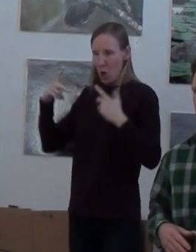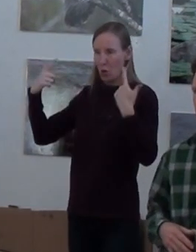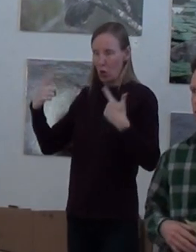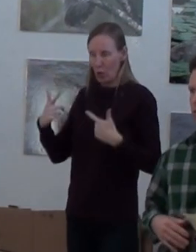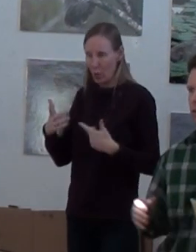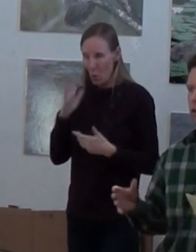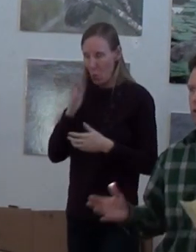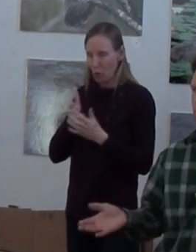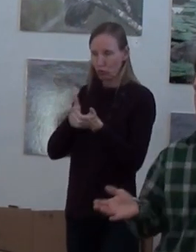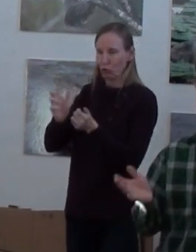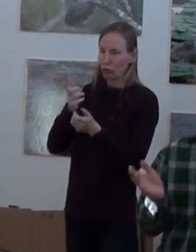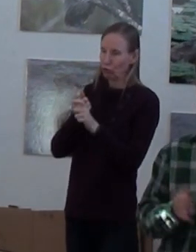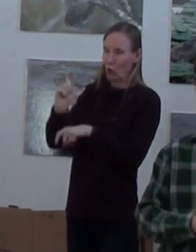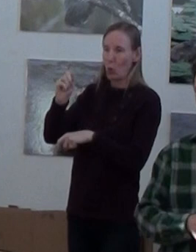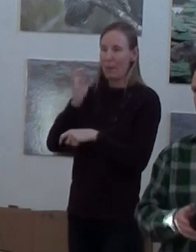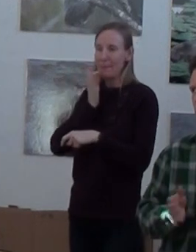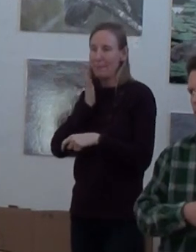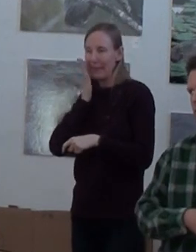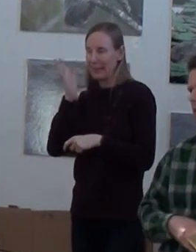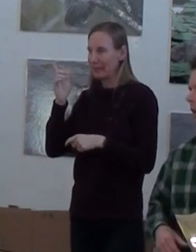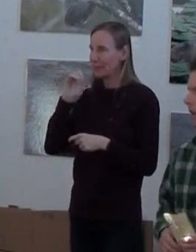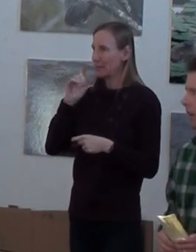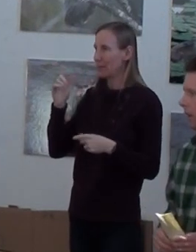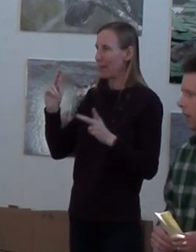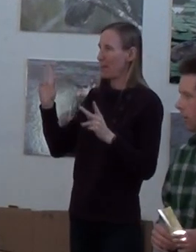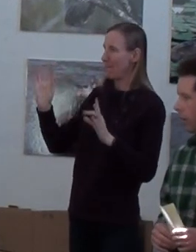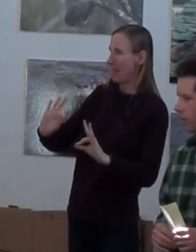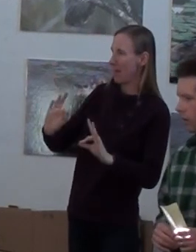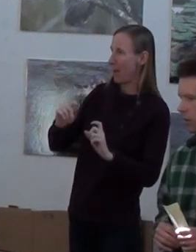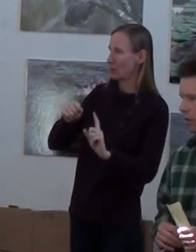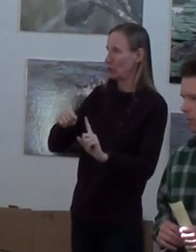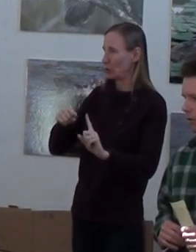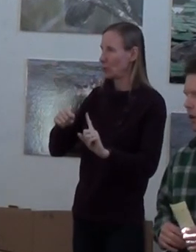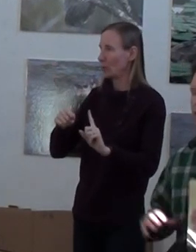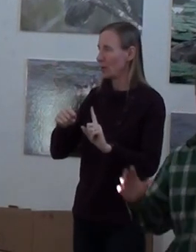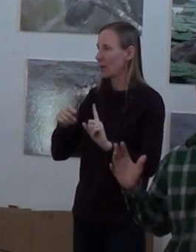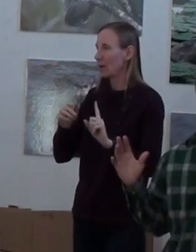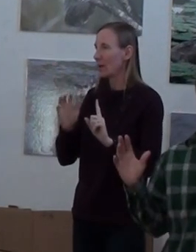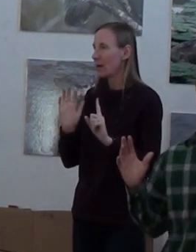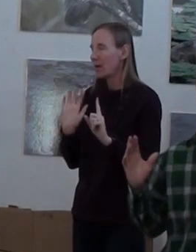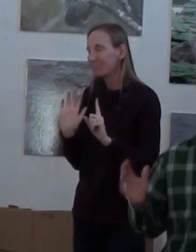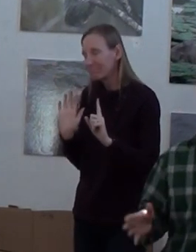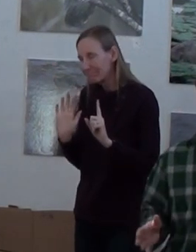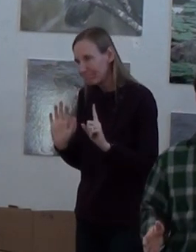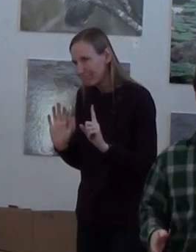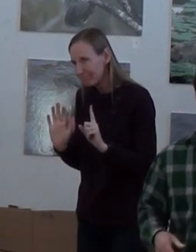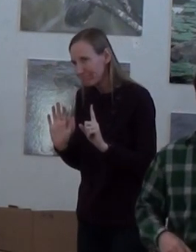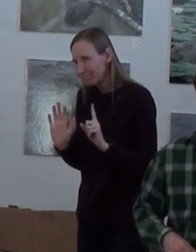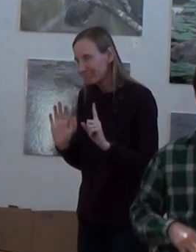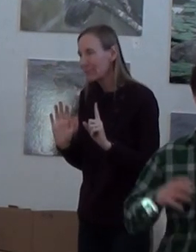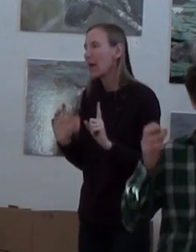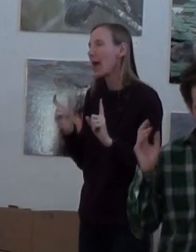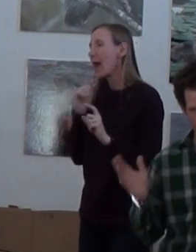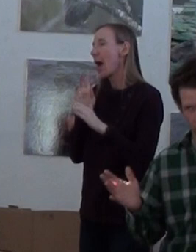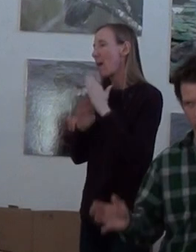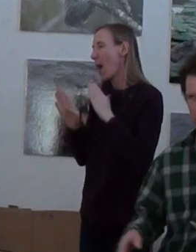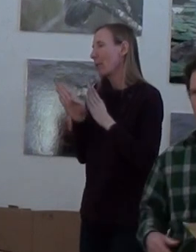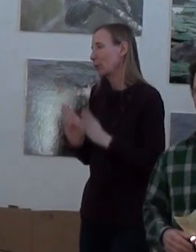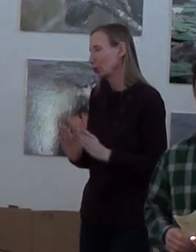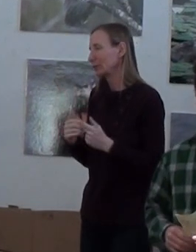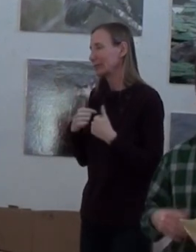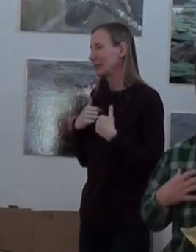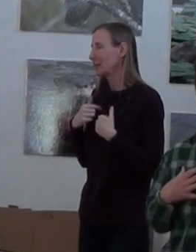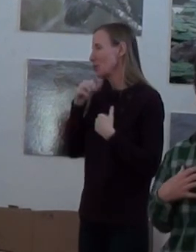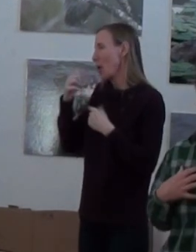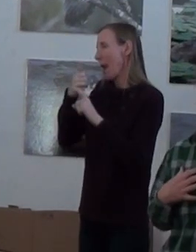and you're kind of minimized amongst other beekeepers. Not I say that with humility, right? Not everybody thinks this way,